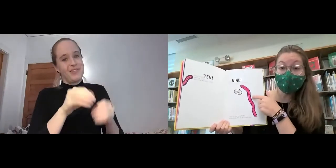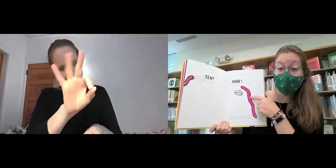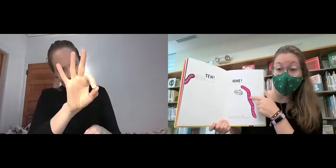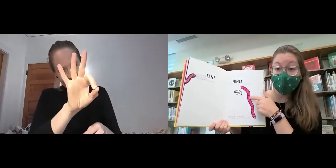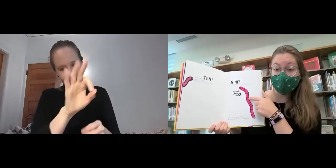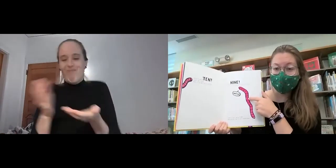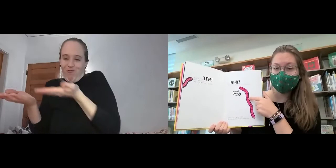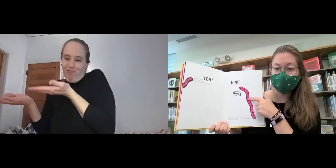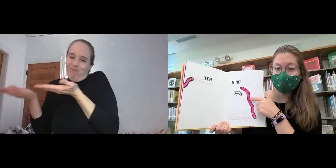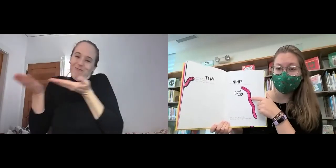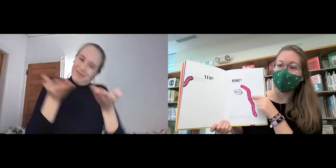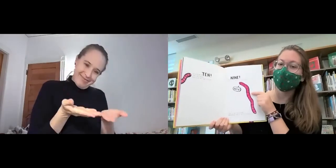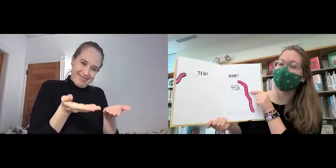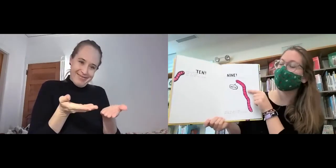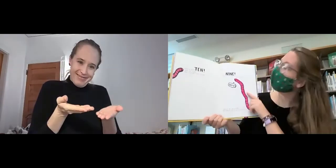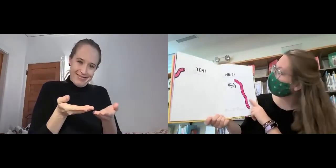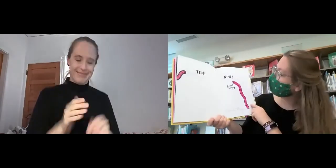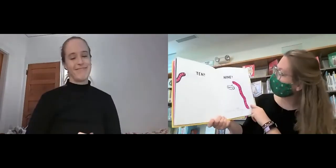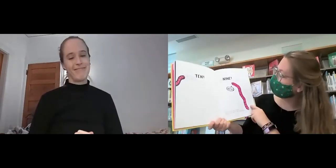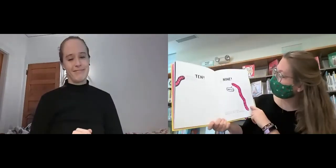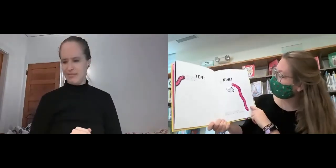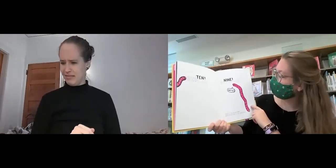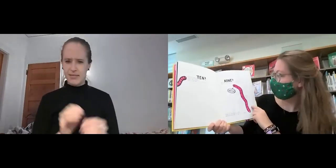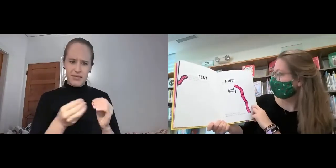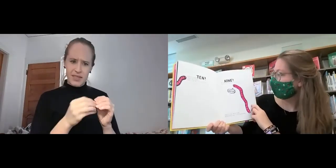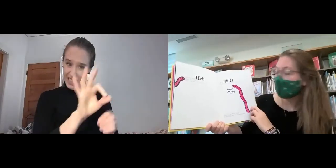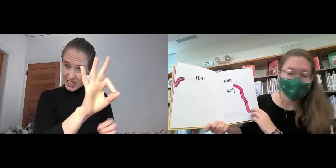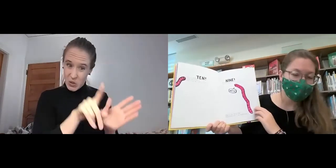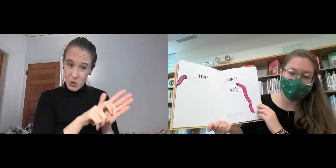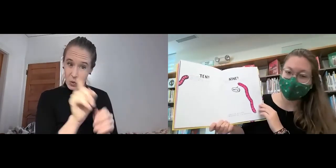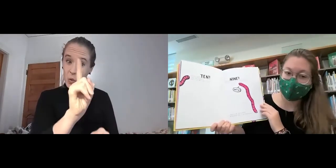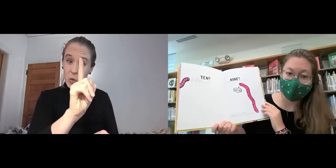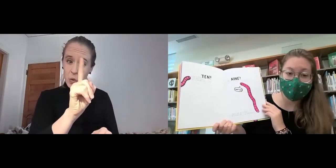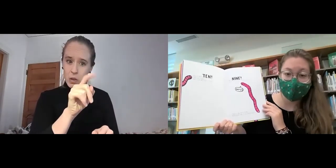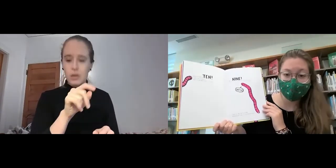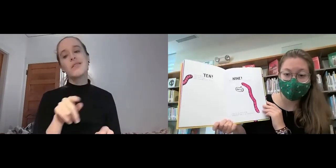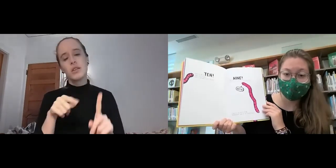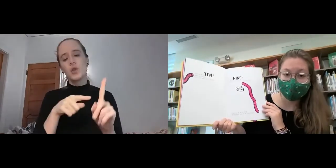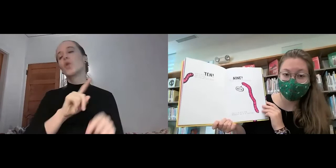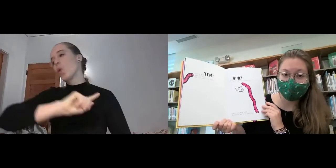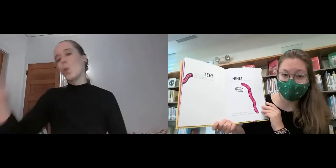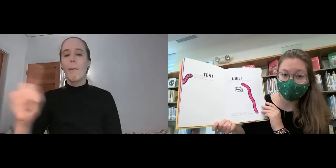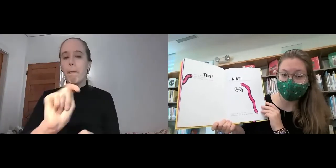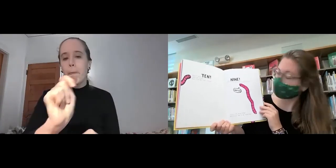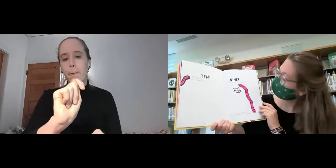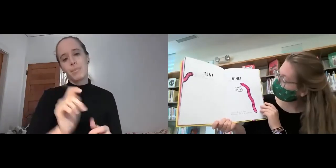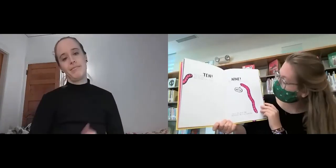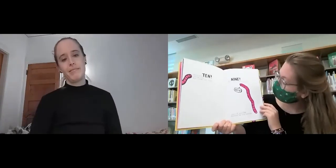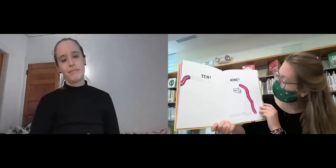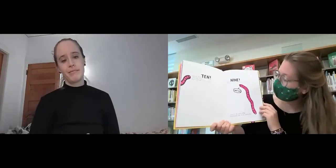look what we found. Worm number 9. She'd just gone to the bathroom.